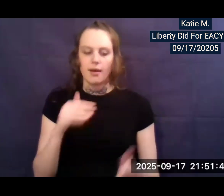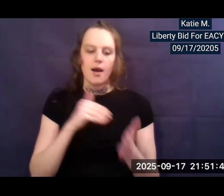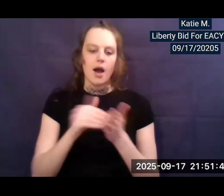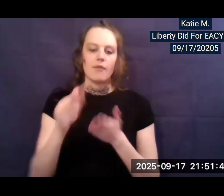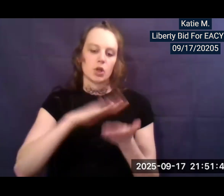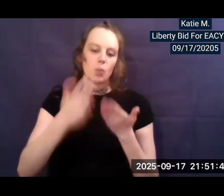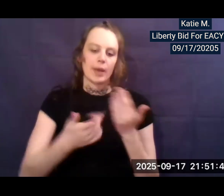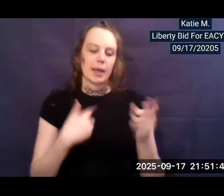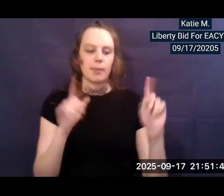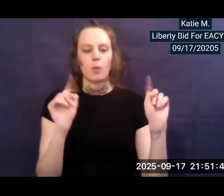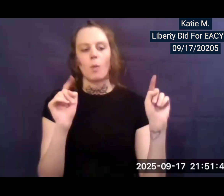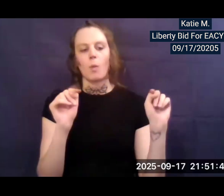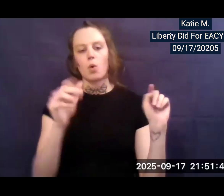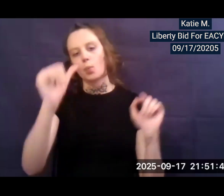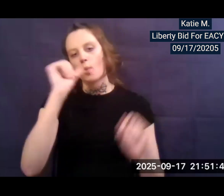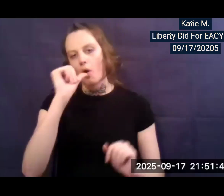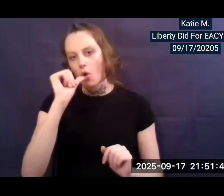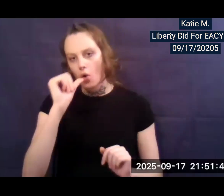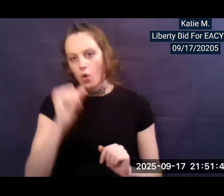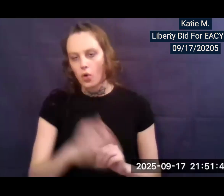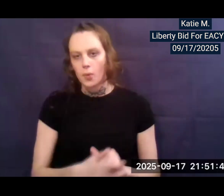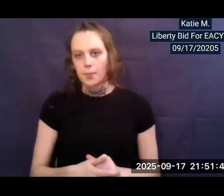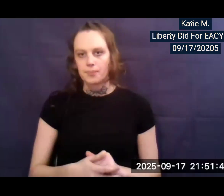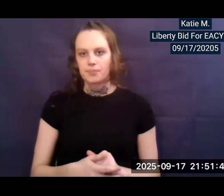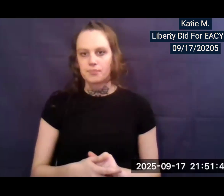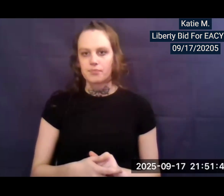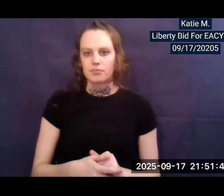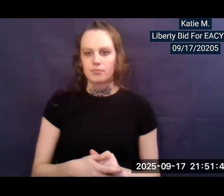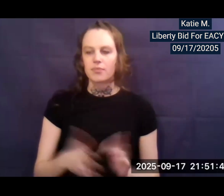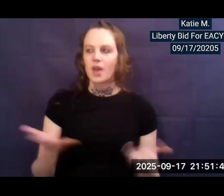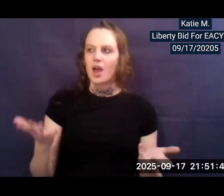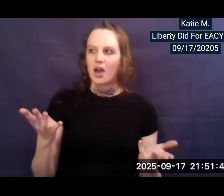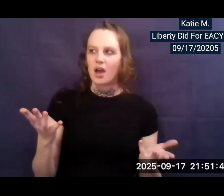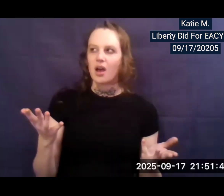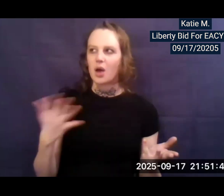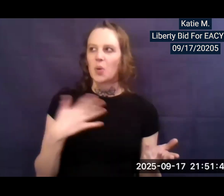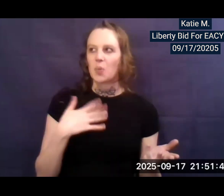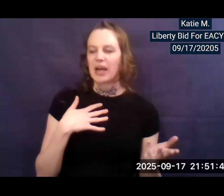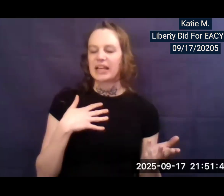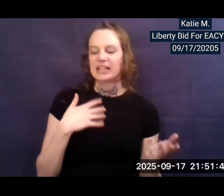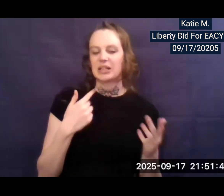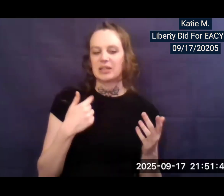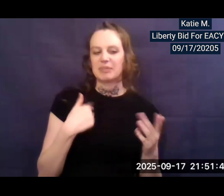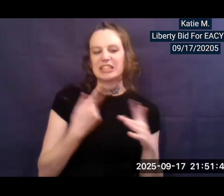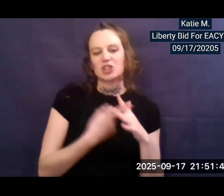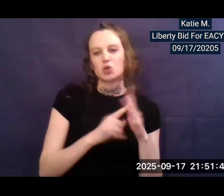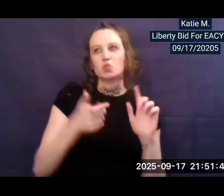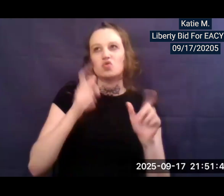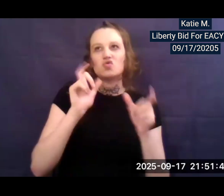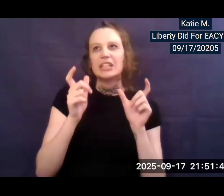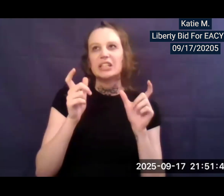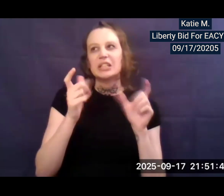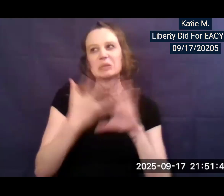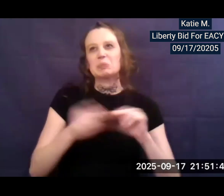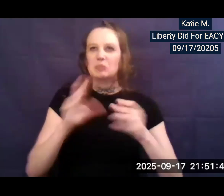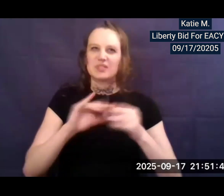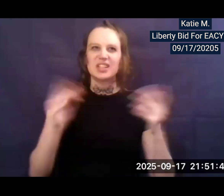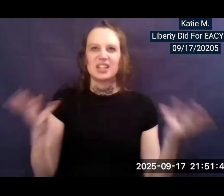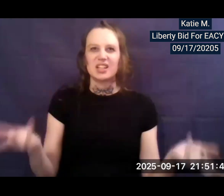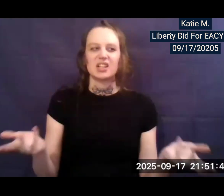20s, having a lot of fun. I don't really remember my drinking story was very like how to say I drank